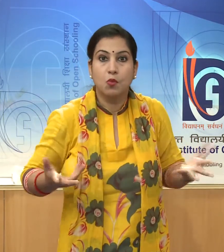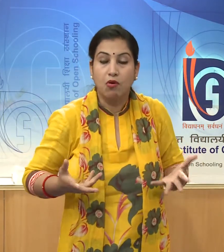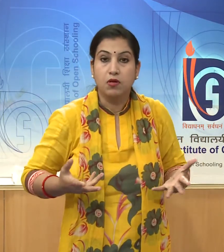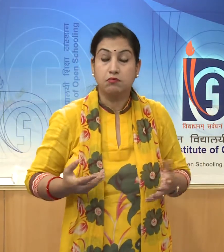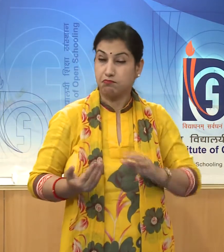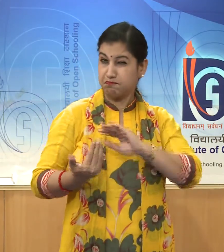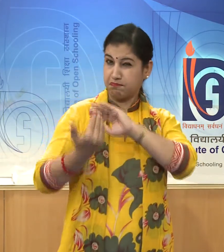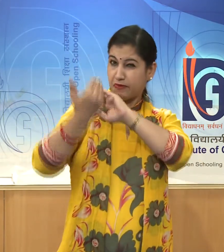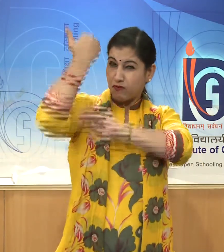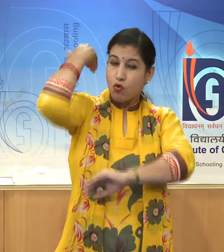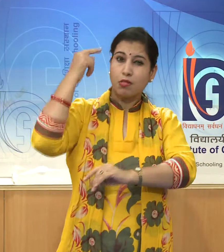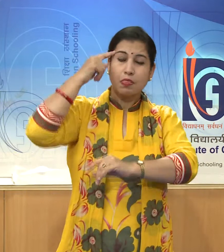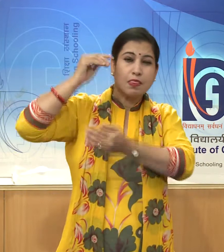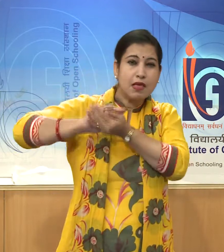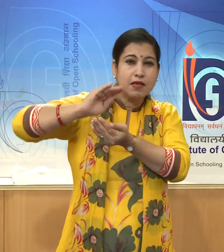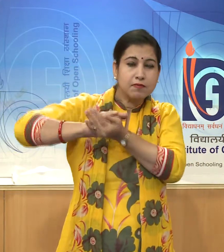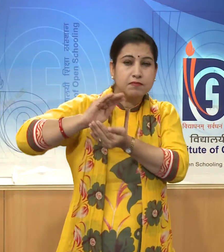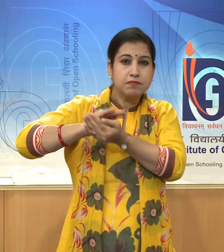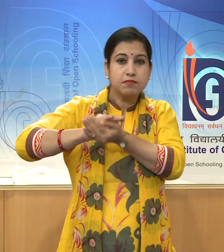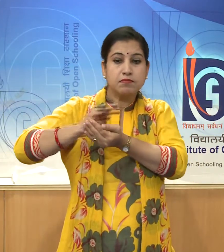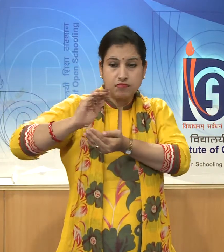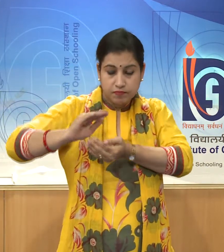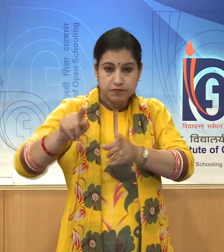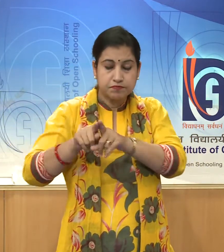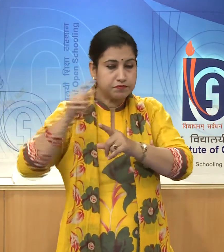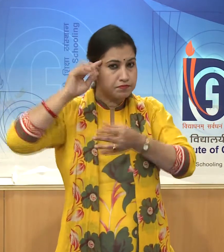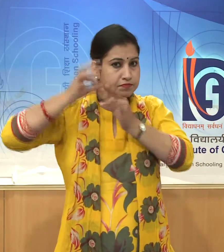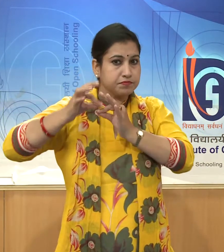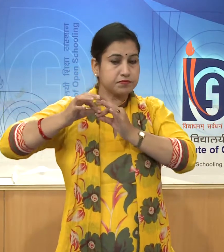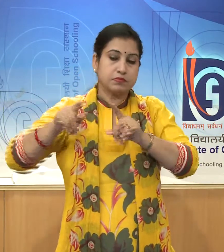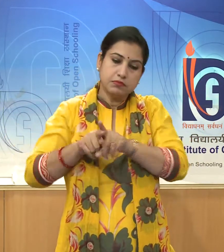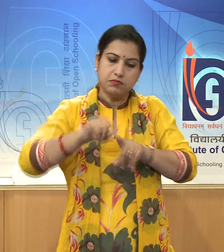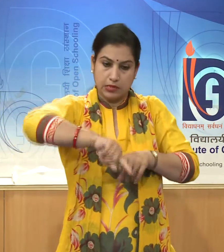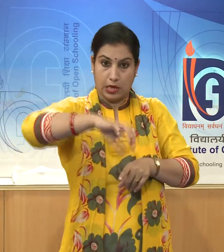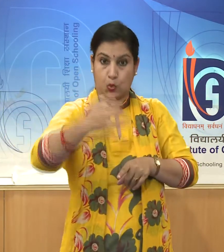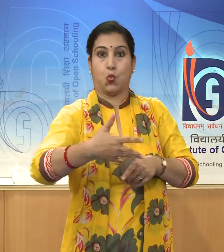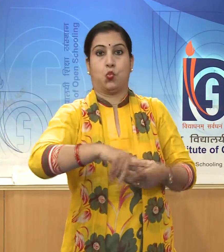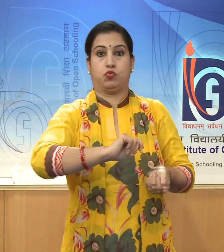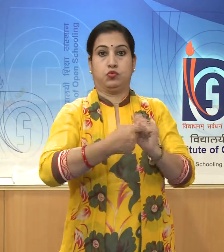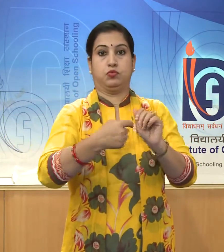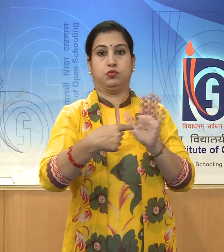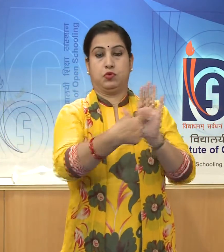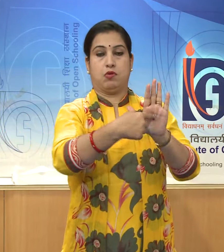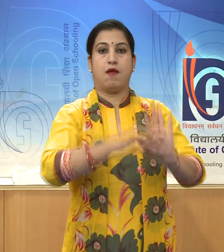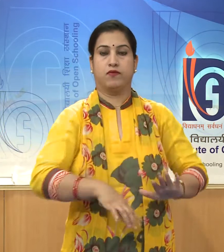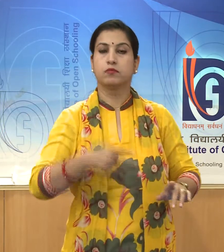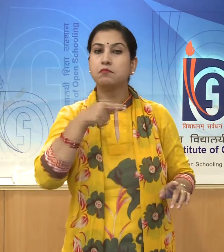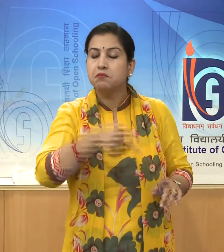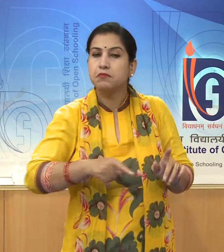the conventional and academic standards, which in